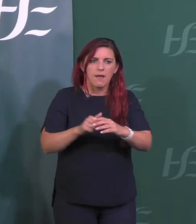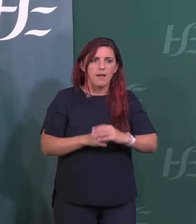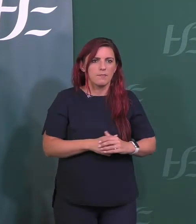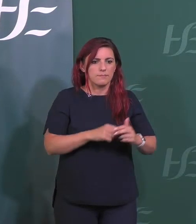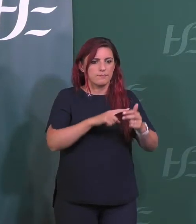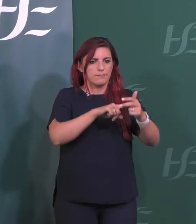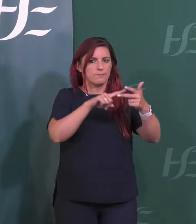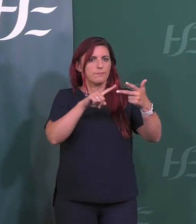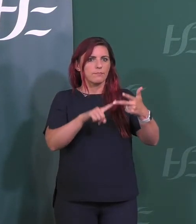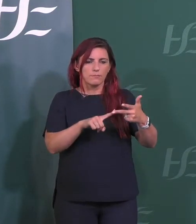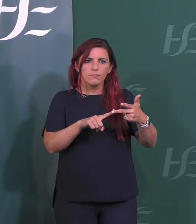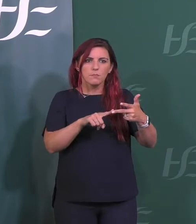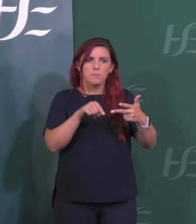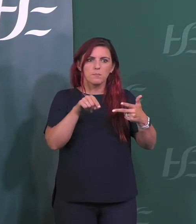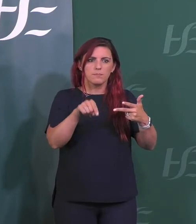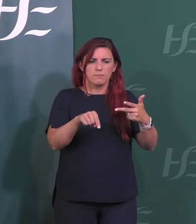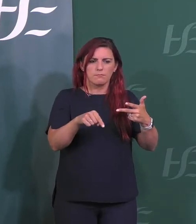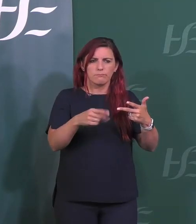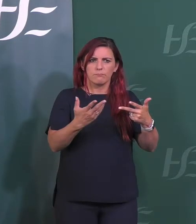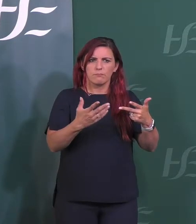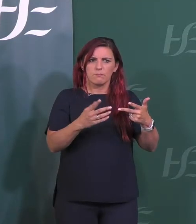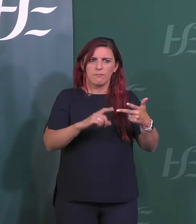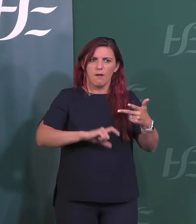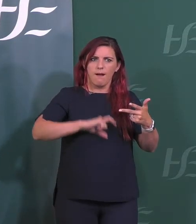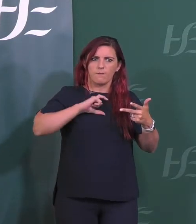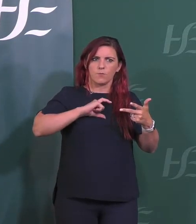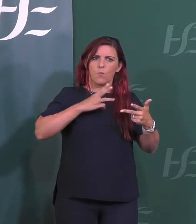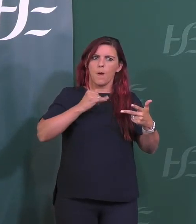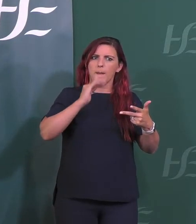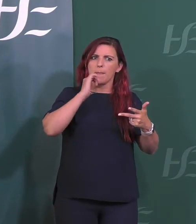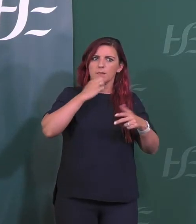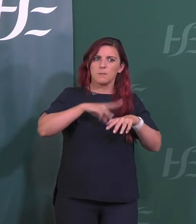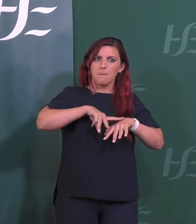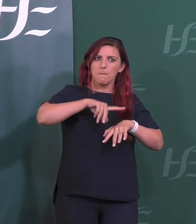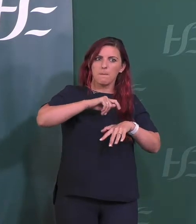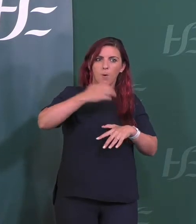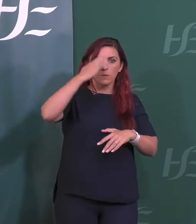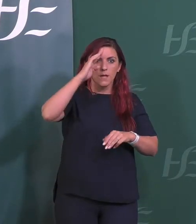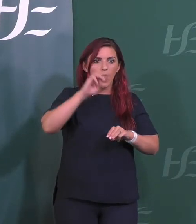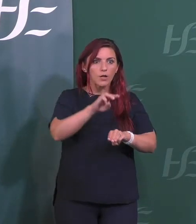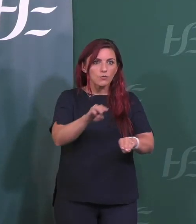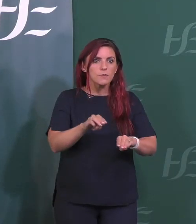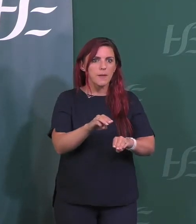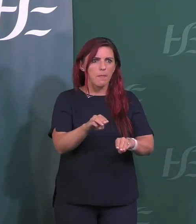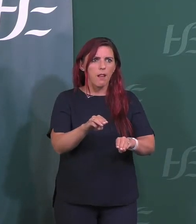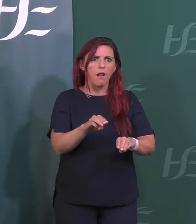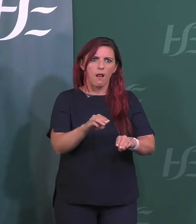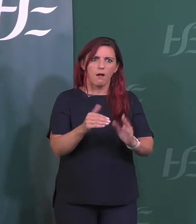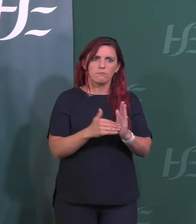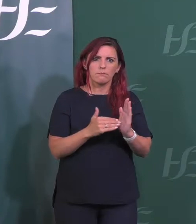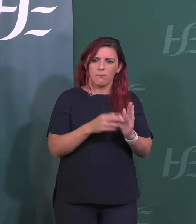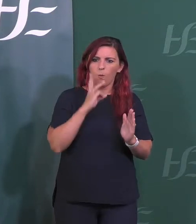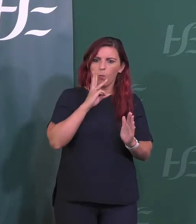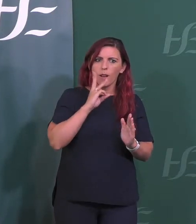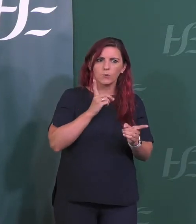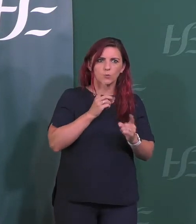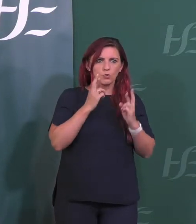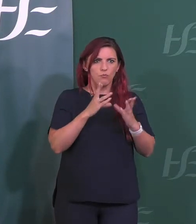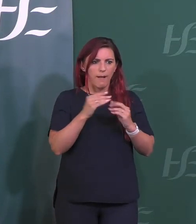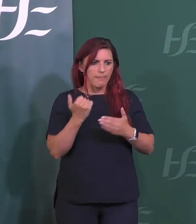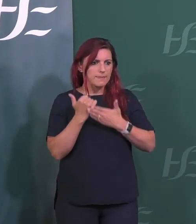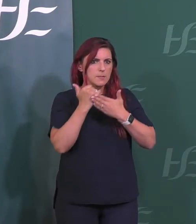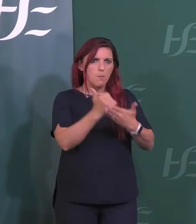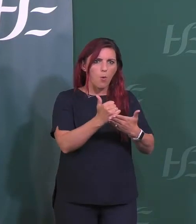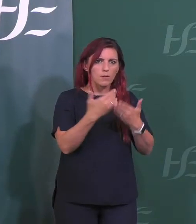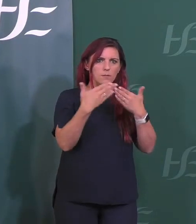And thirdly, confidence that the vast majority of the Irish public will once again do the right thing, support the public health